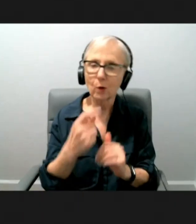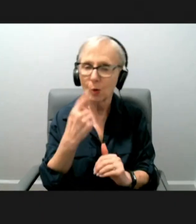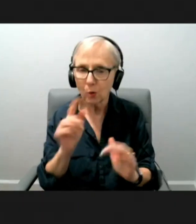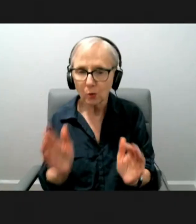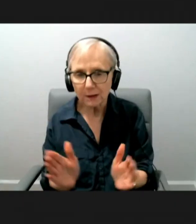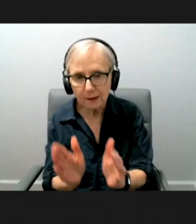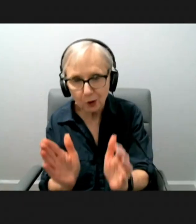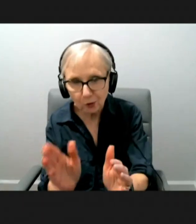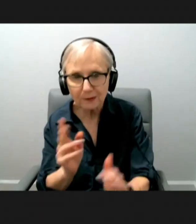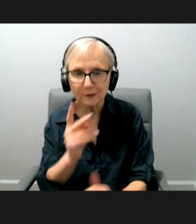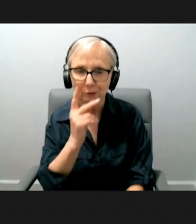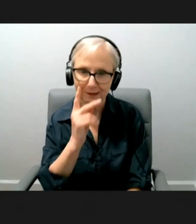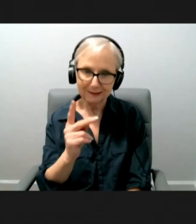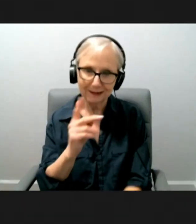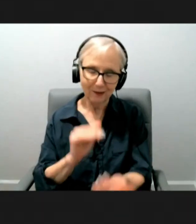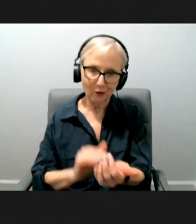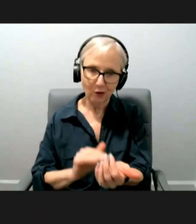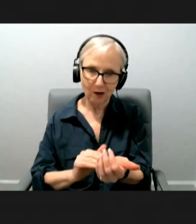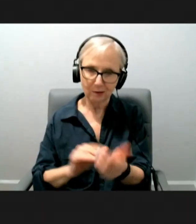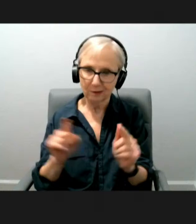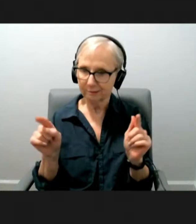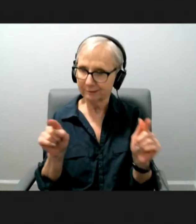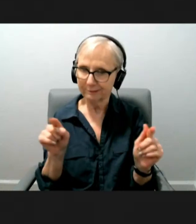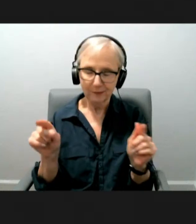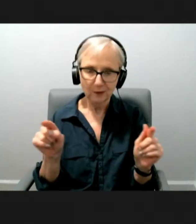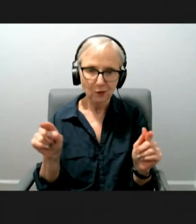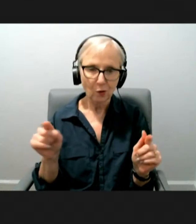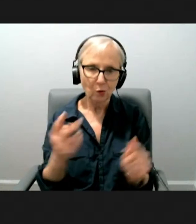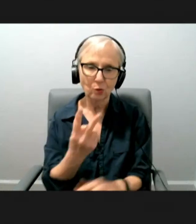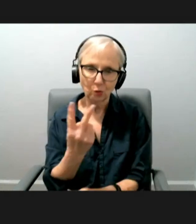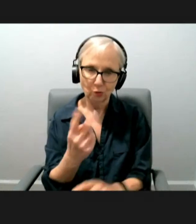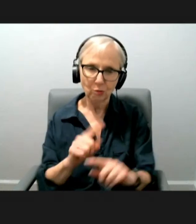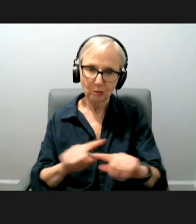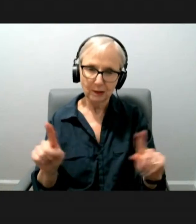make a shared decision with their doctor about treatment therapies.